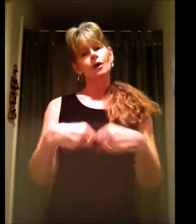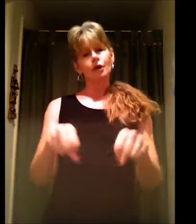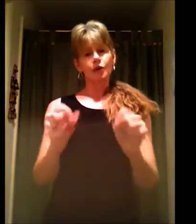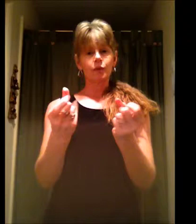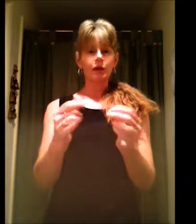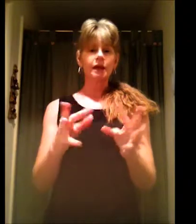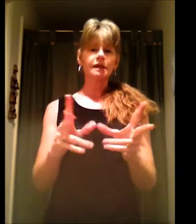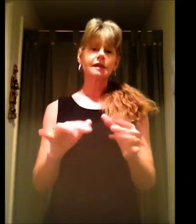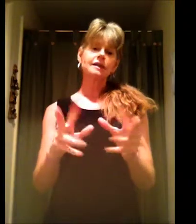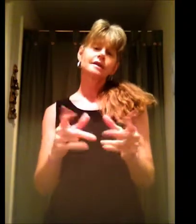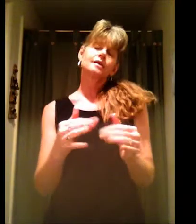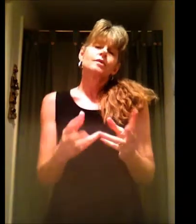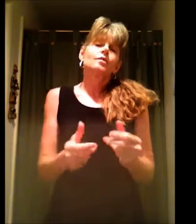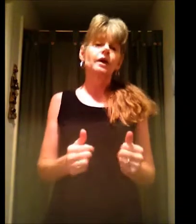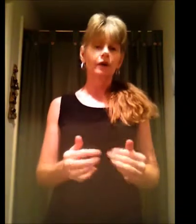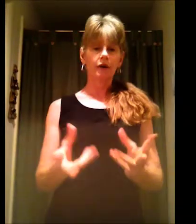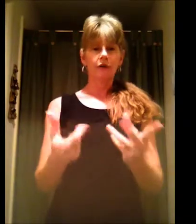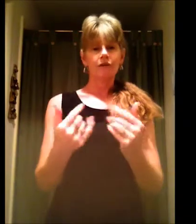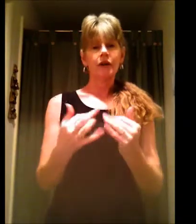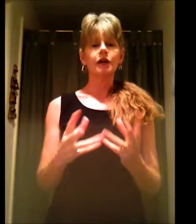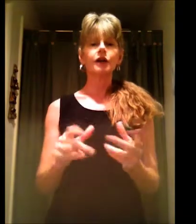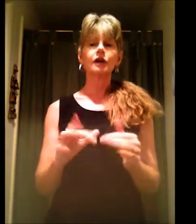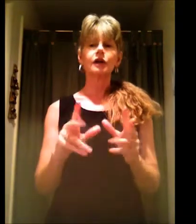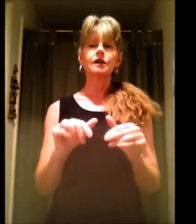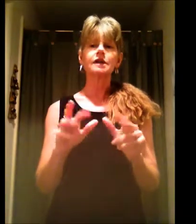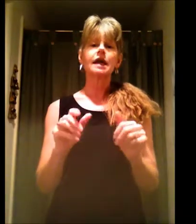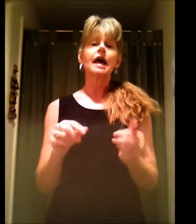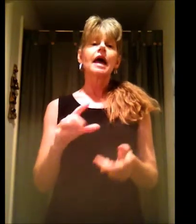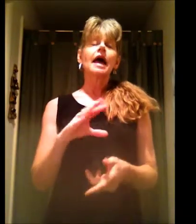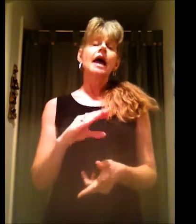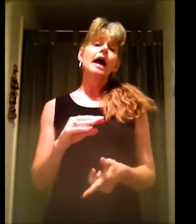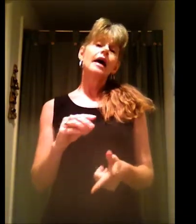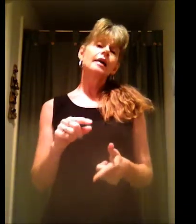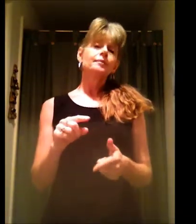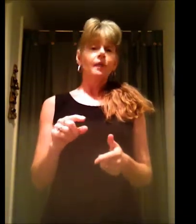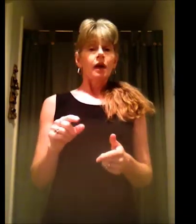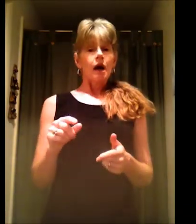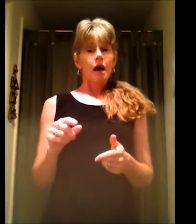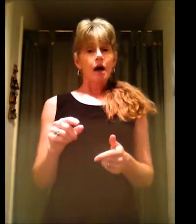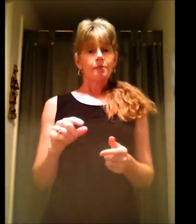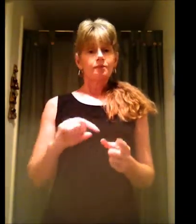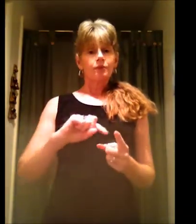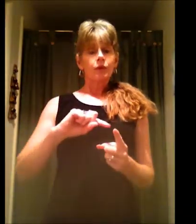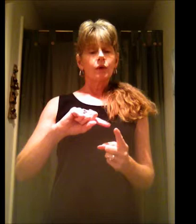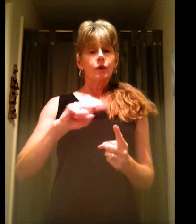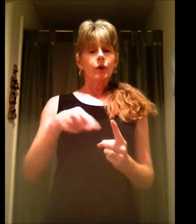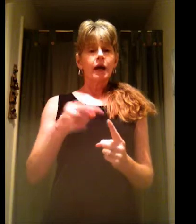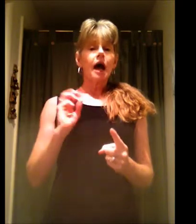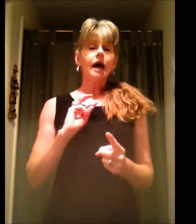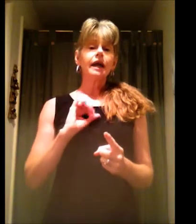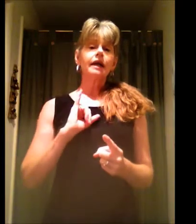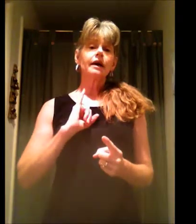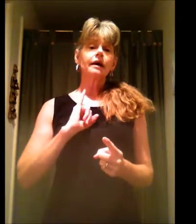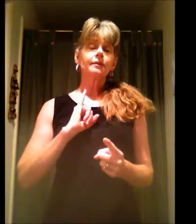your wrists, wriggle your fingers. And when I